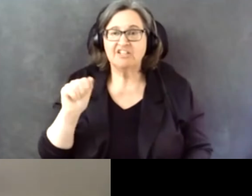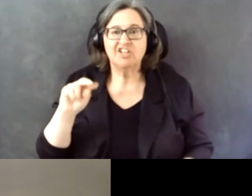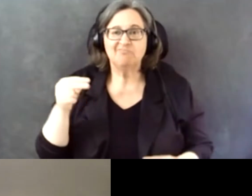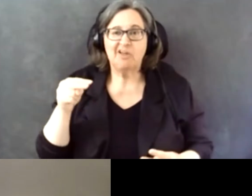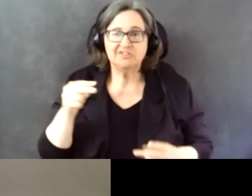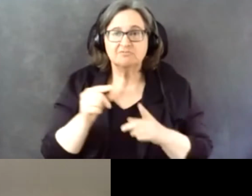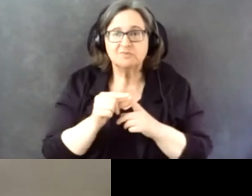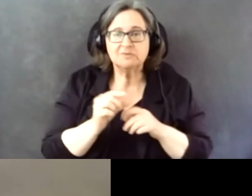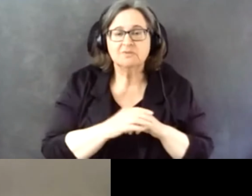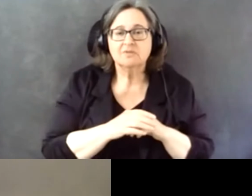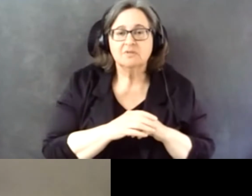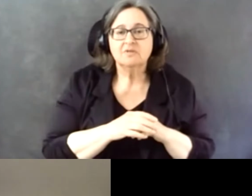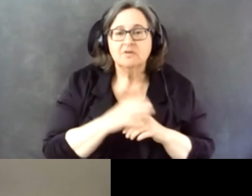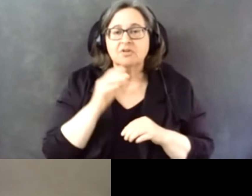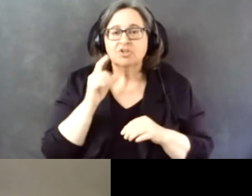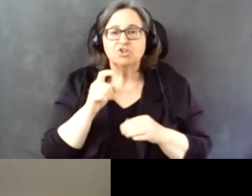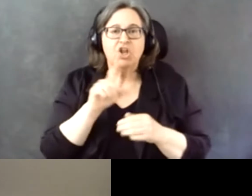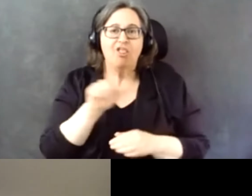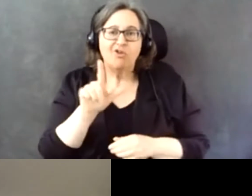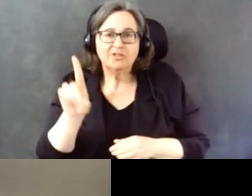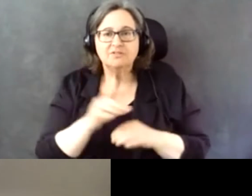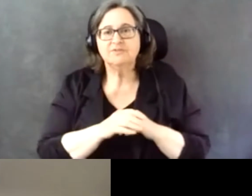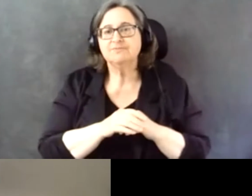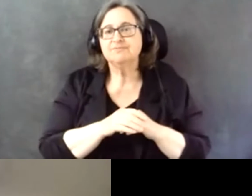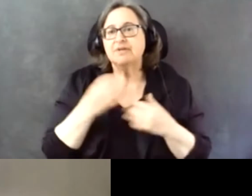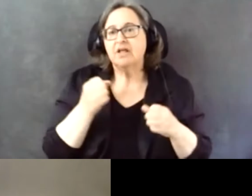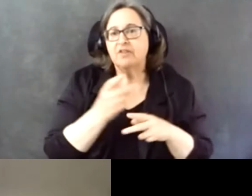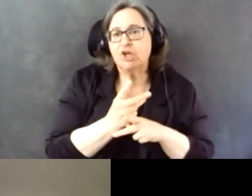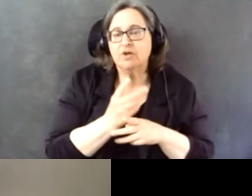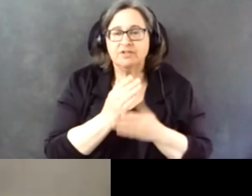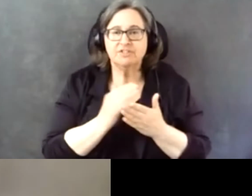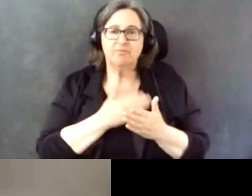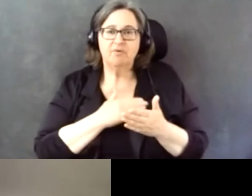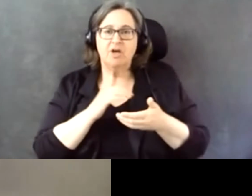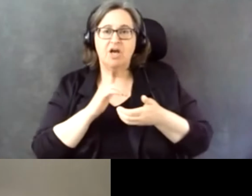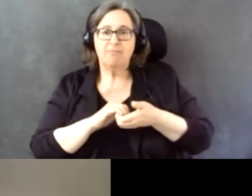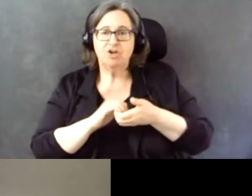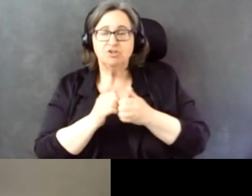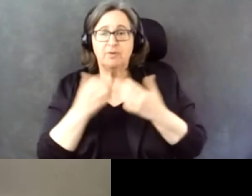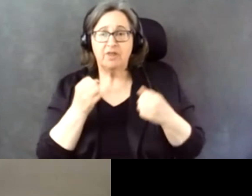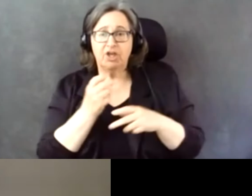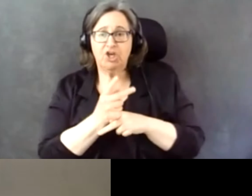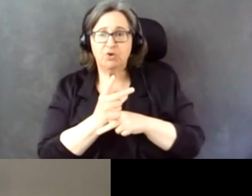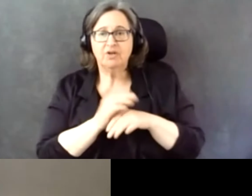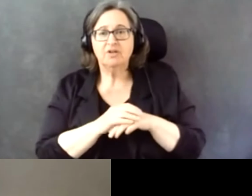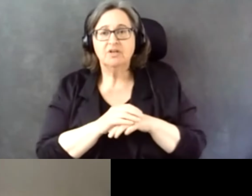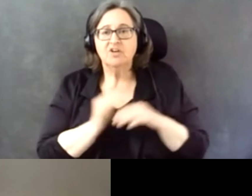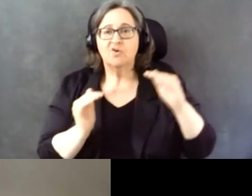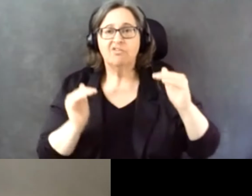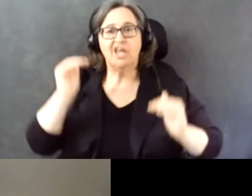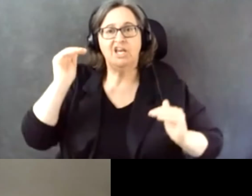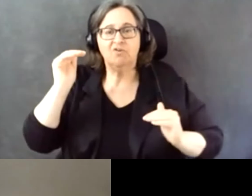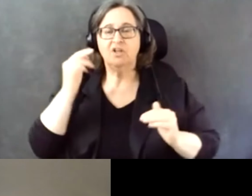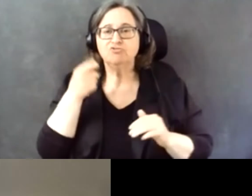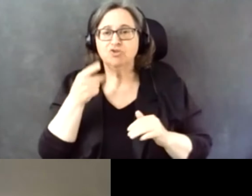schools to fight dyslexia learning disability healthcare some of my partners in healthcare uh the inequalities that